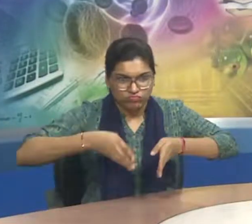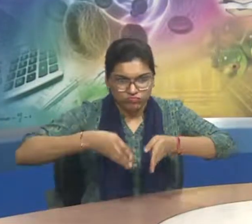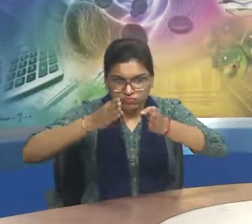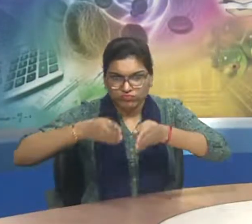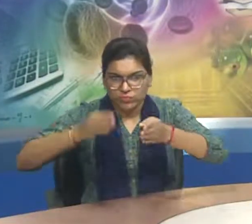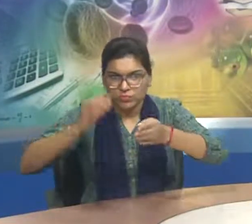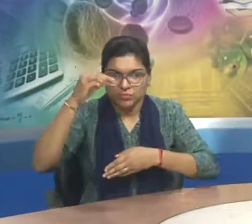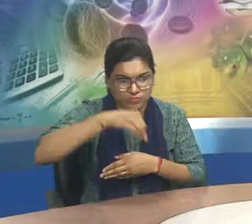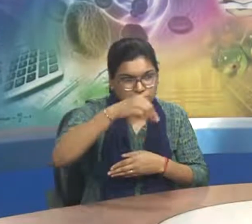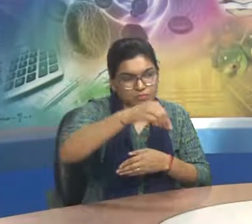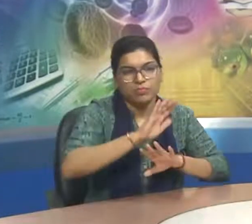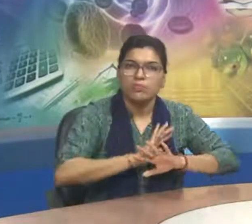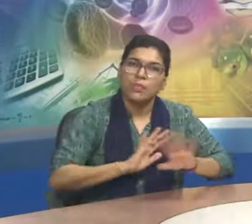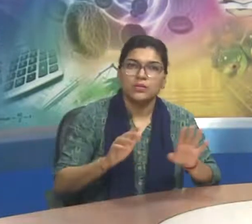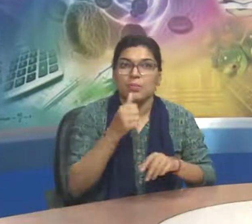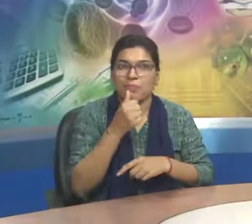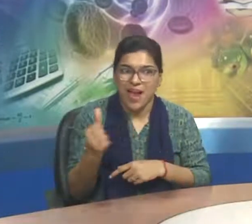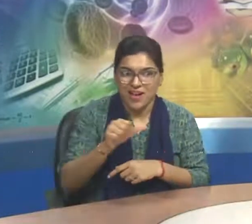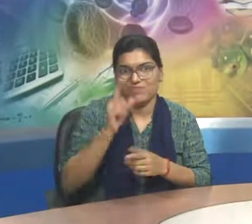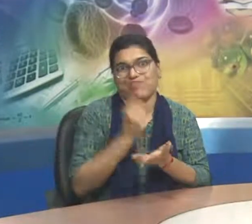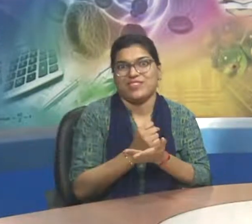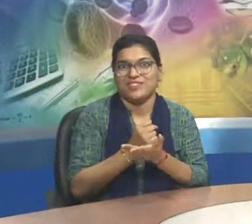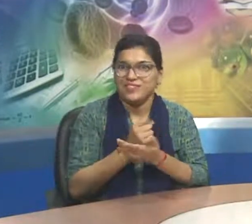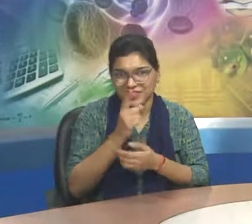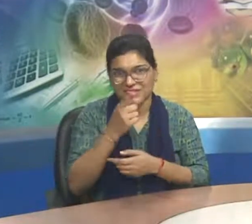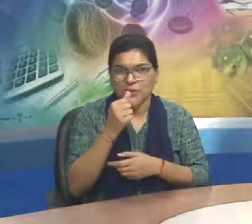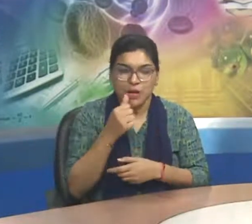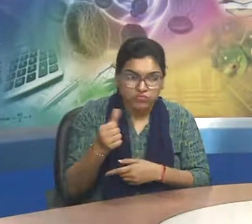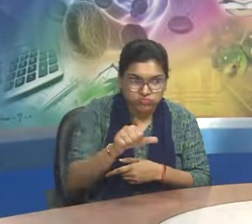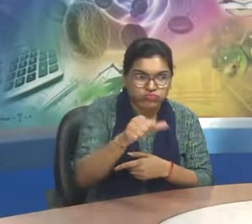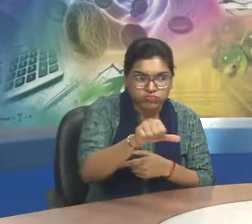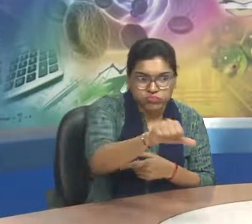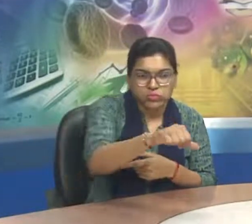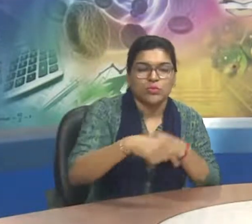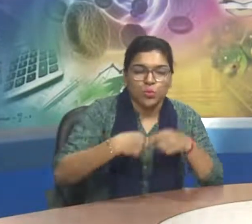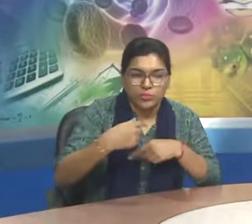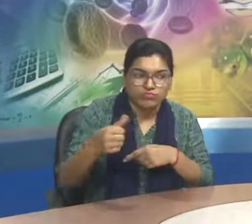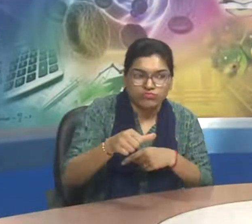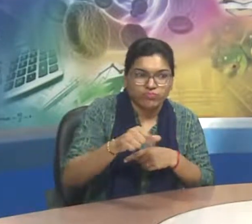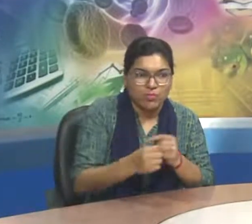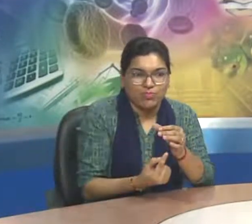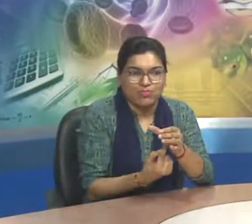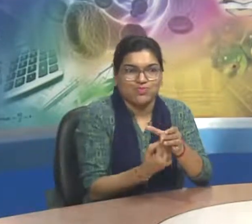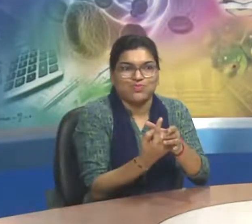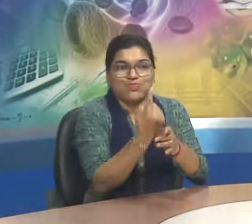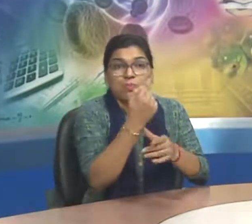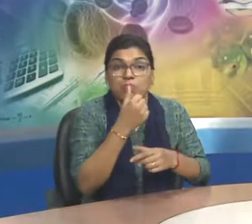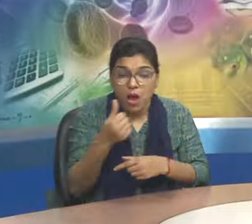purpose of water is, it is used for irrigation of agricultural crops.